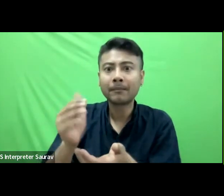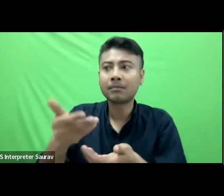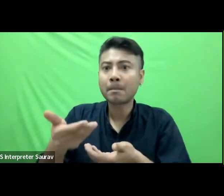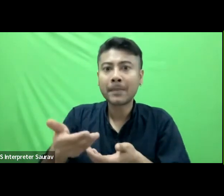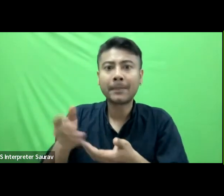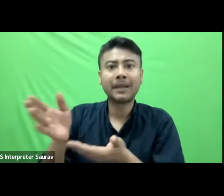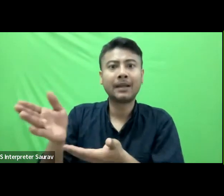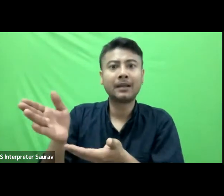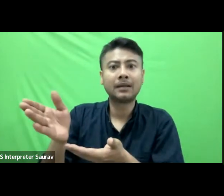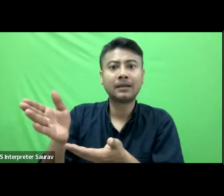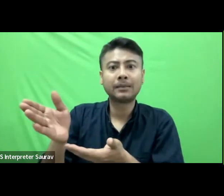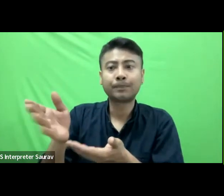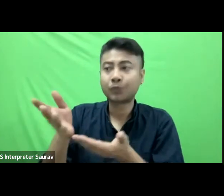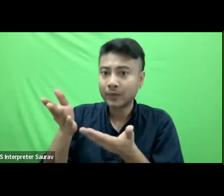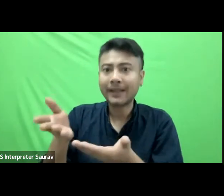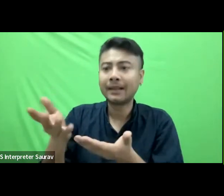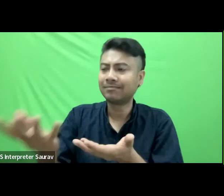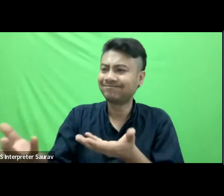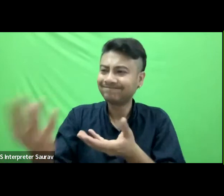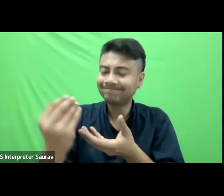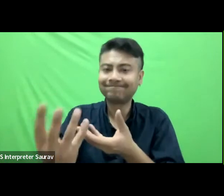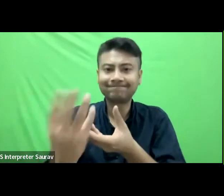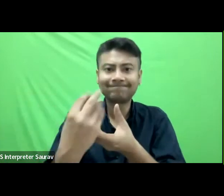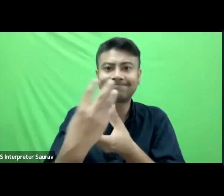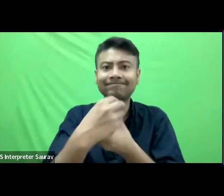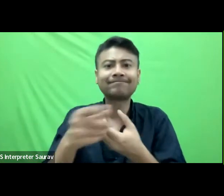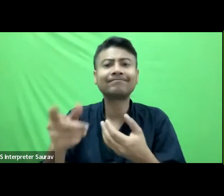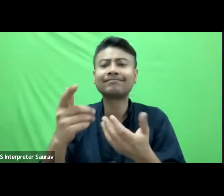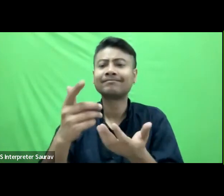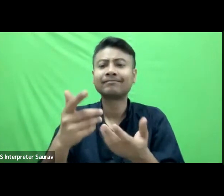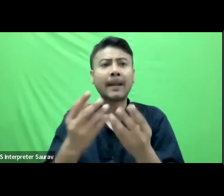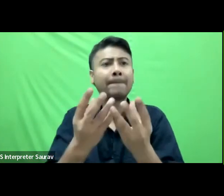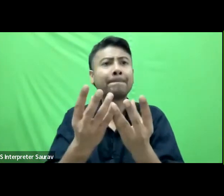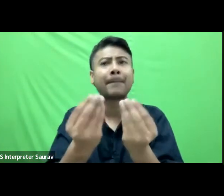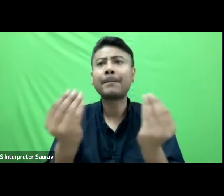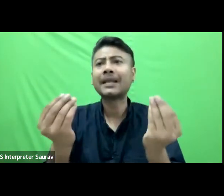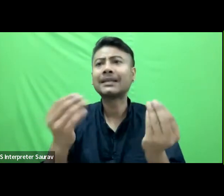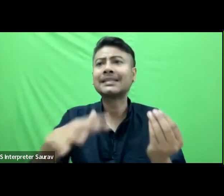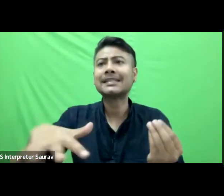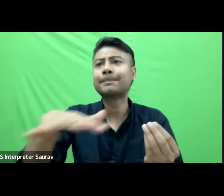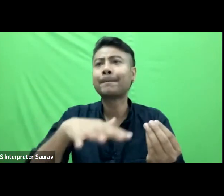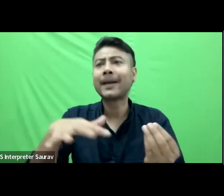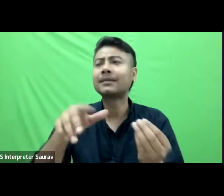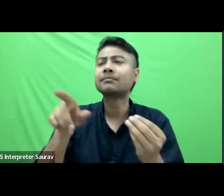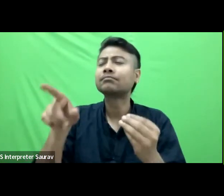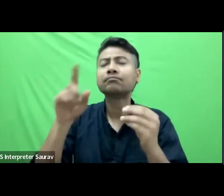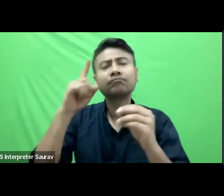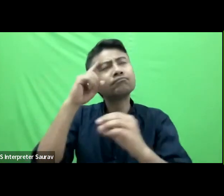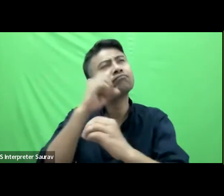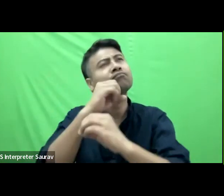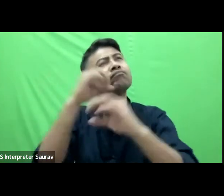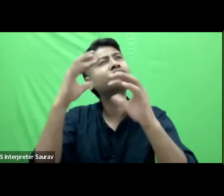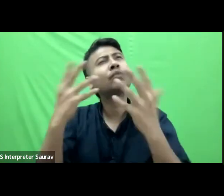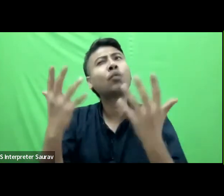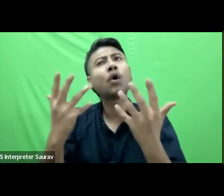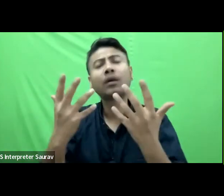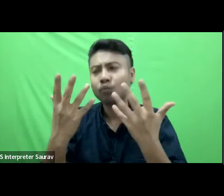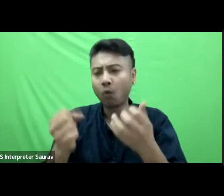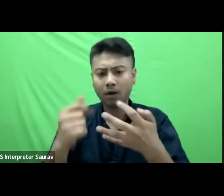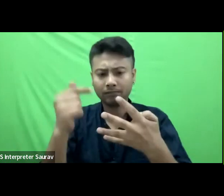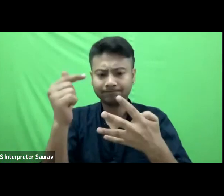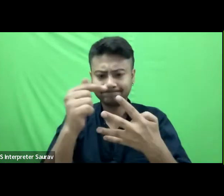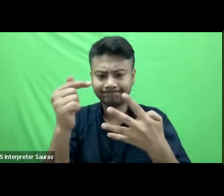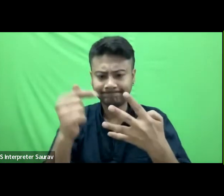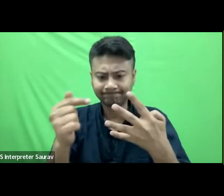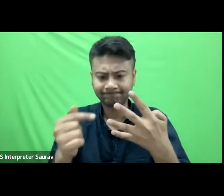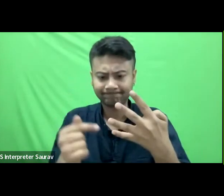their aspirations of a public space, and also creating features that they want to see in that public space. And so through that